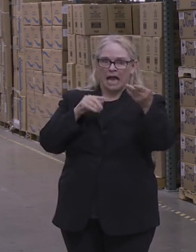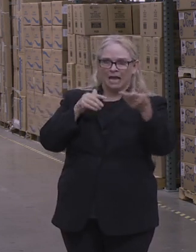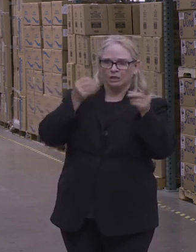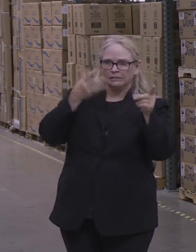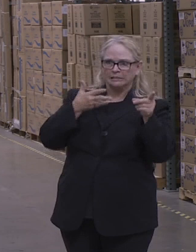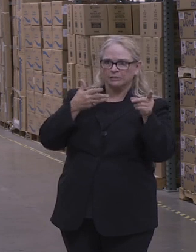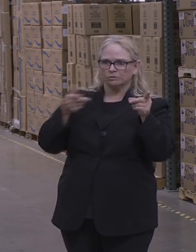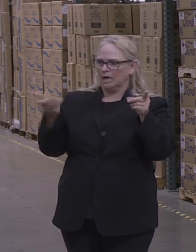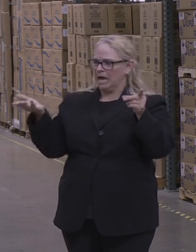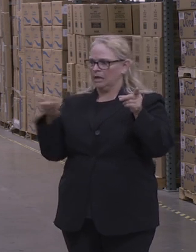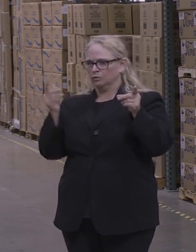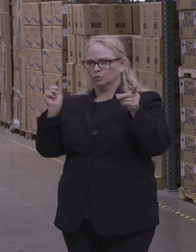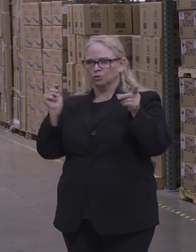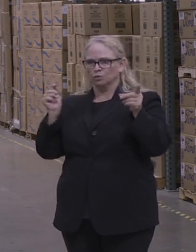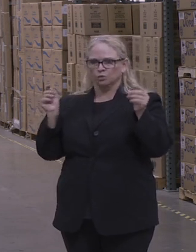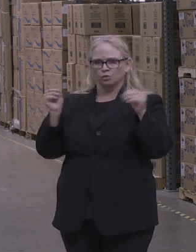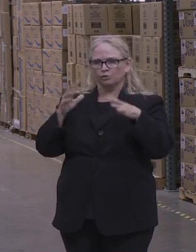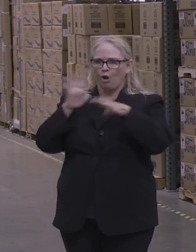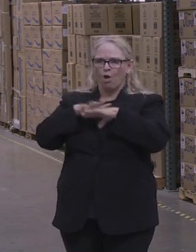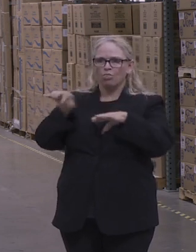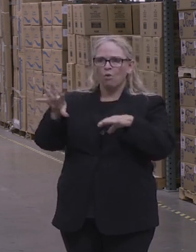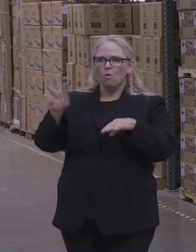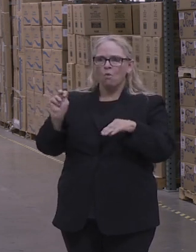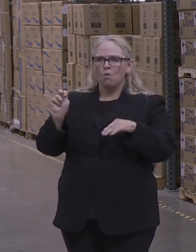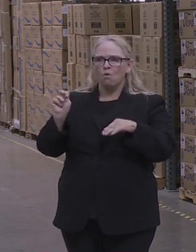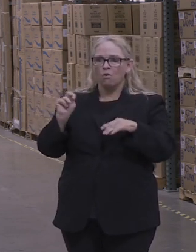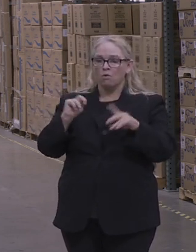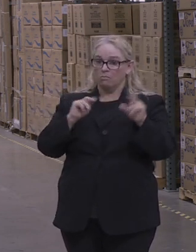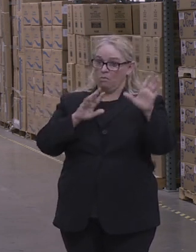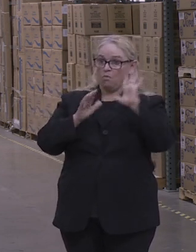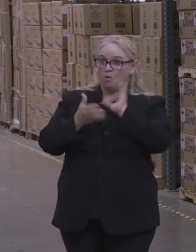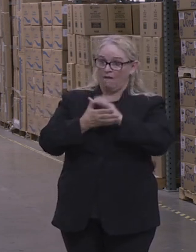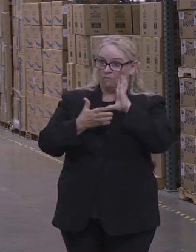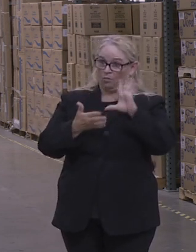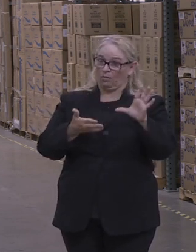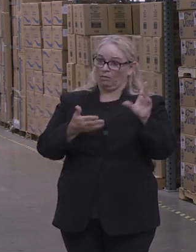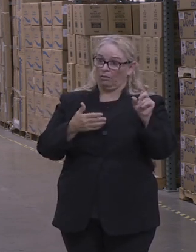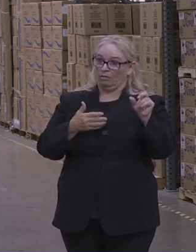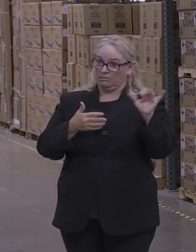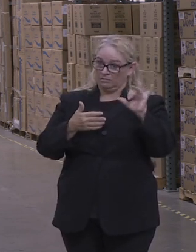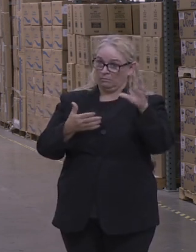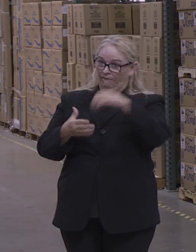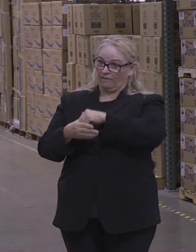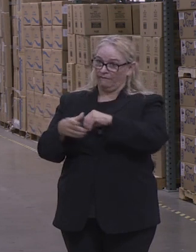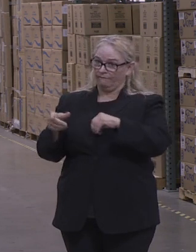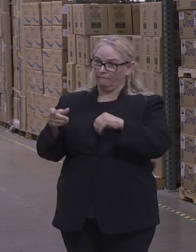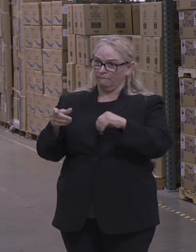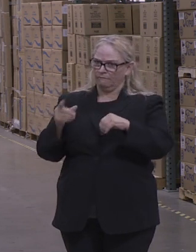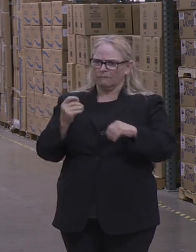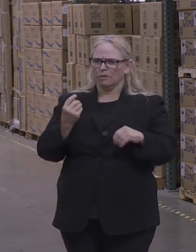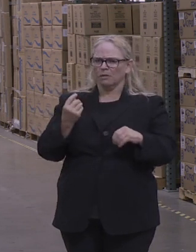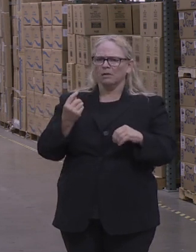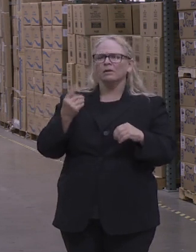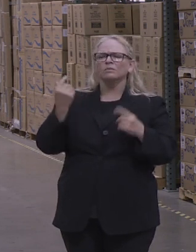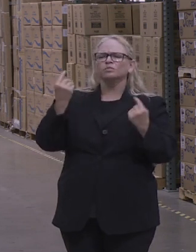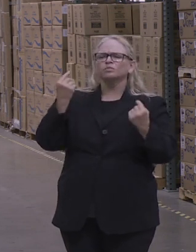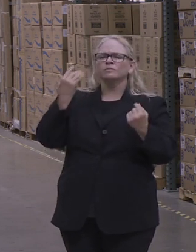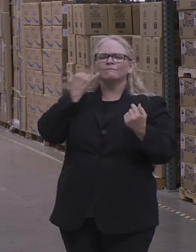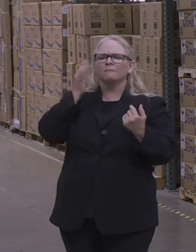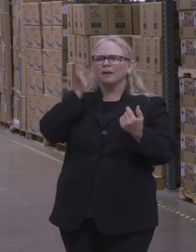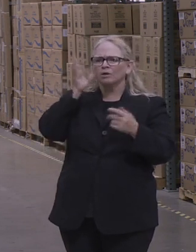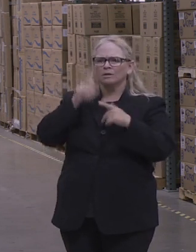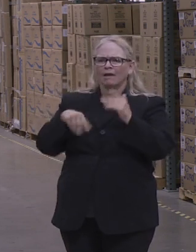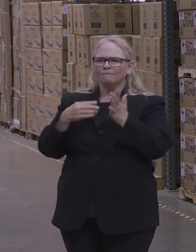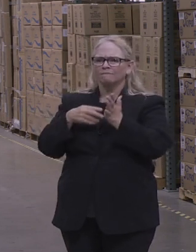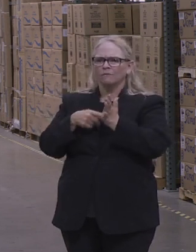Jen, I should say, join a Pandemic Pod this fall? What do you suggest to working parents who can't afford to hire a teacher